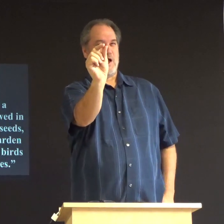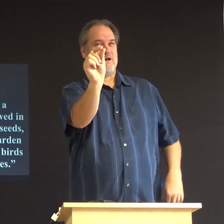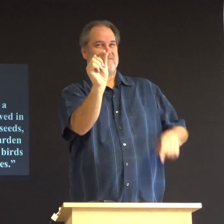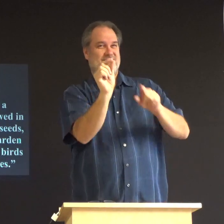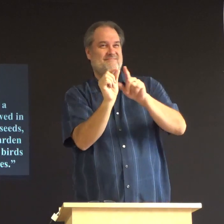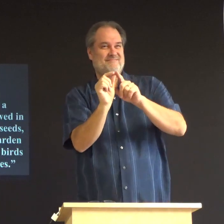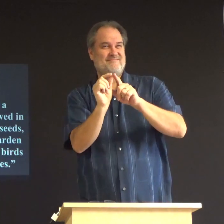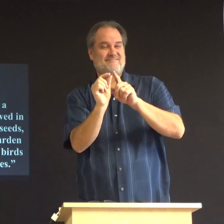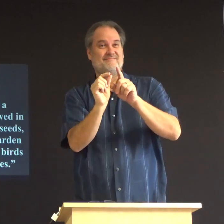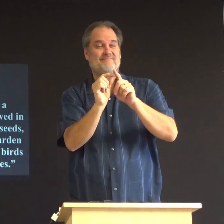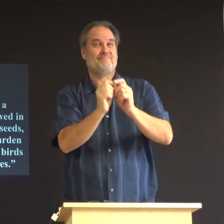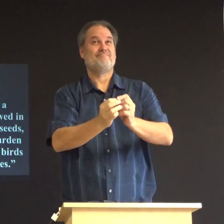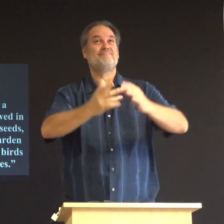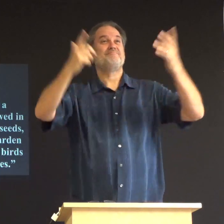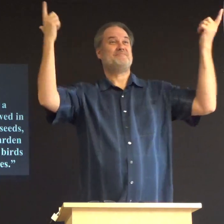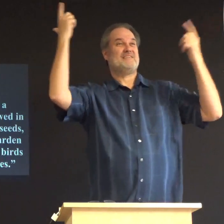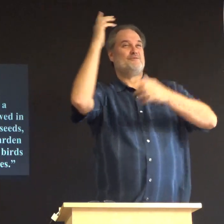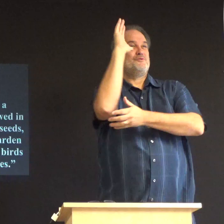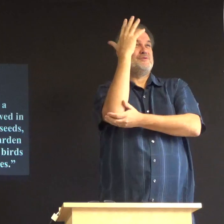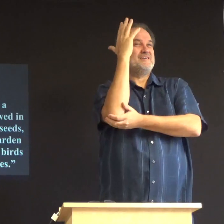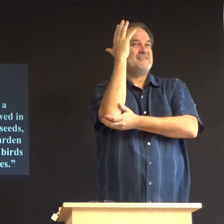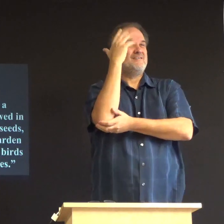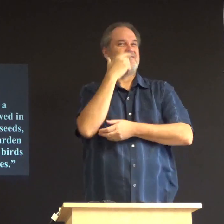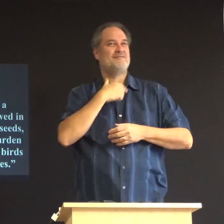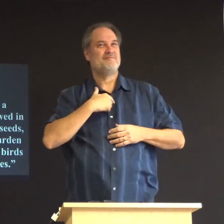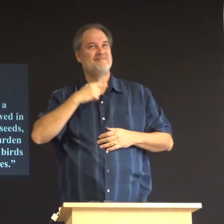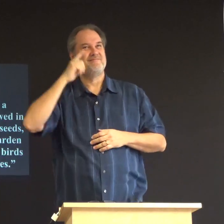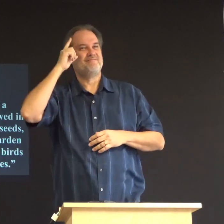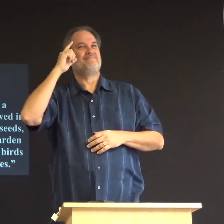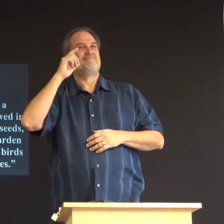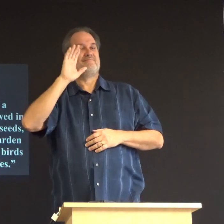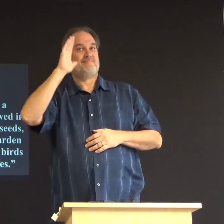The mustard seed. Smallest seed becomes a big tree.